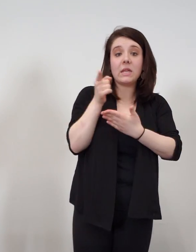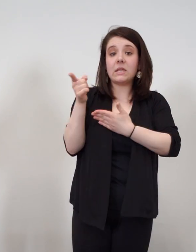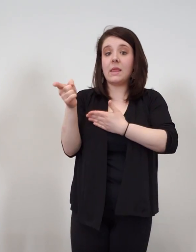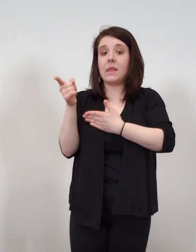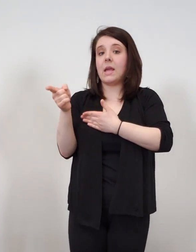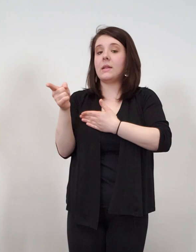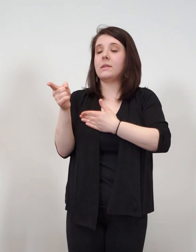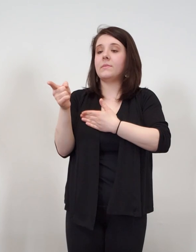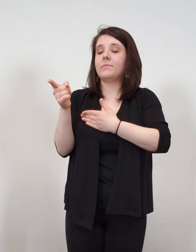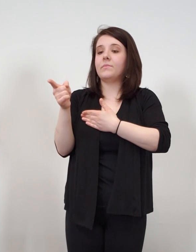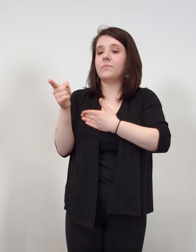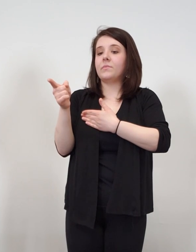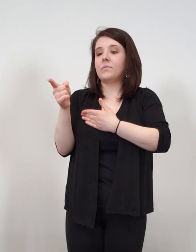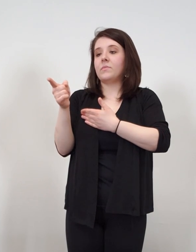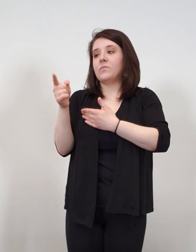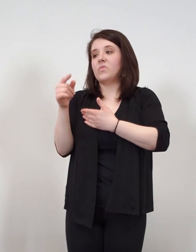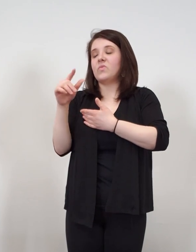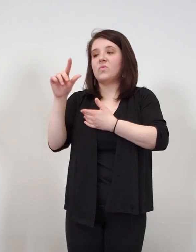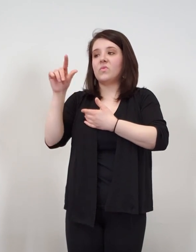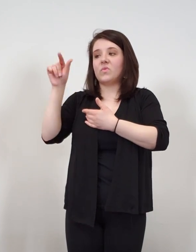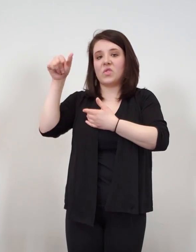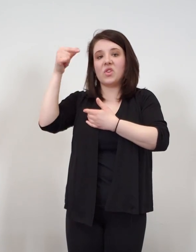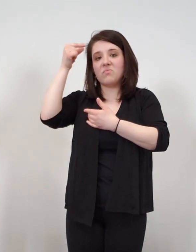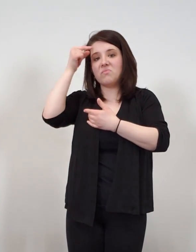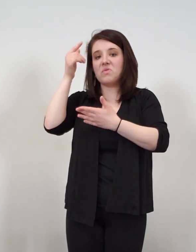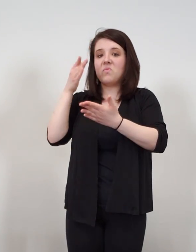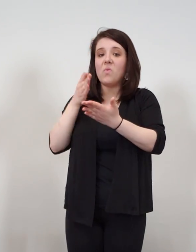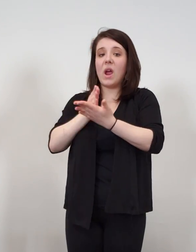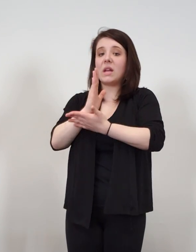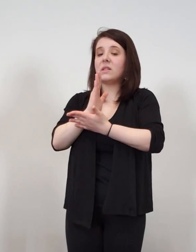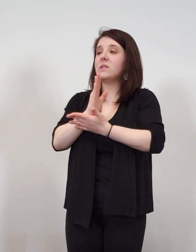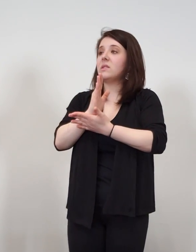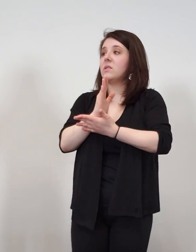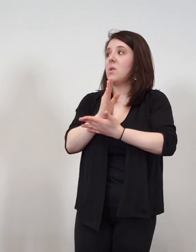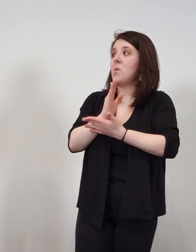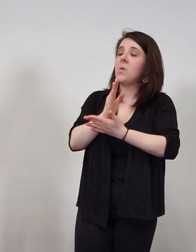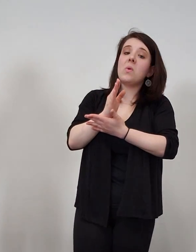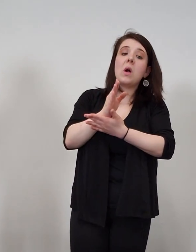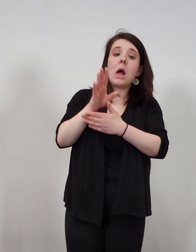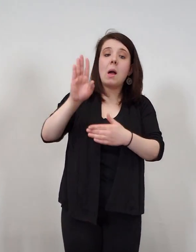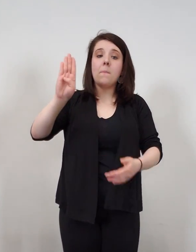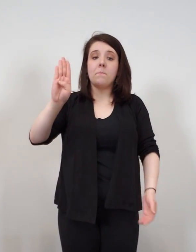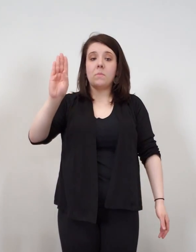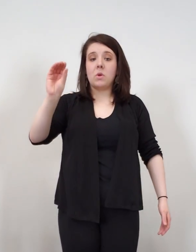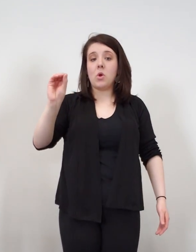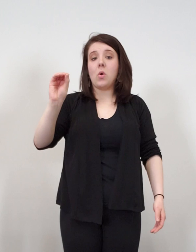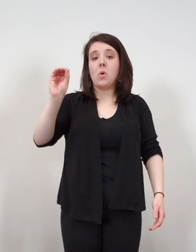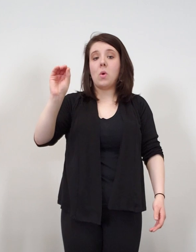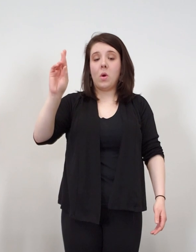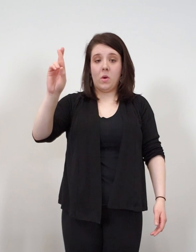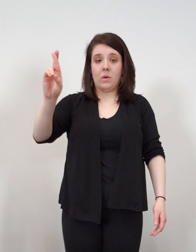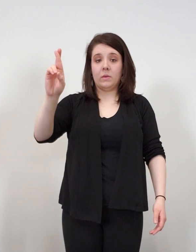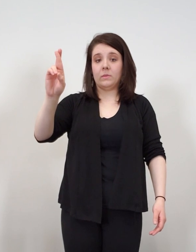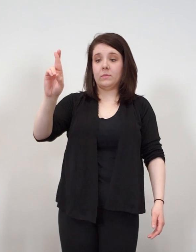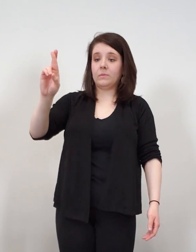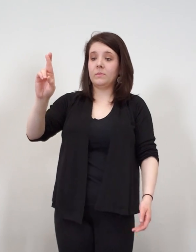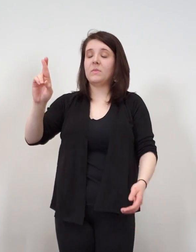and the Bill of Rights. The Bill of Rights are the first 10 amendments to the U.S. Constitution, created to protect